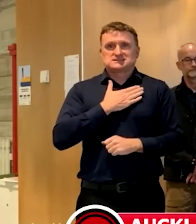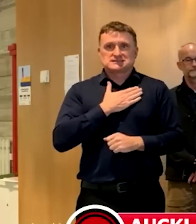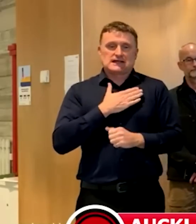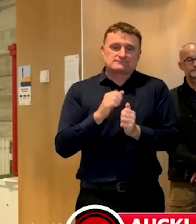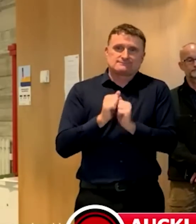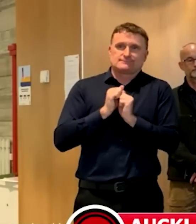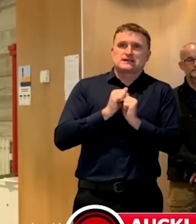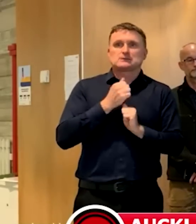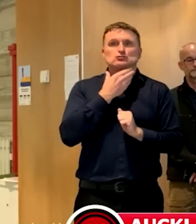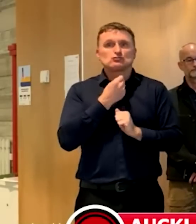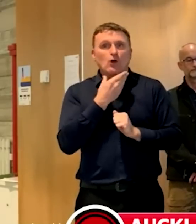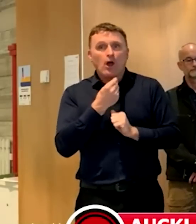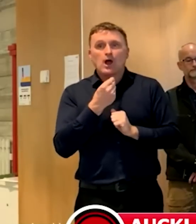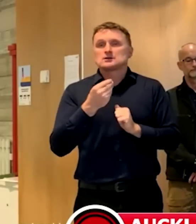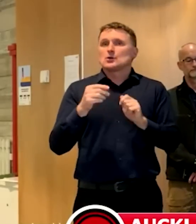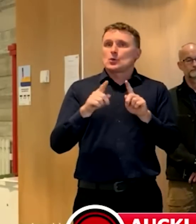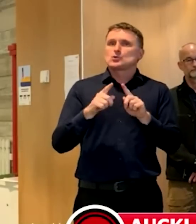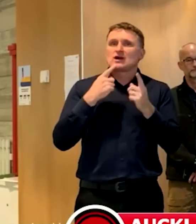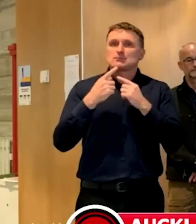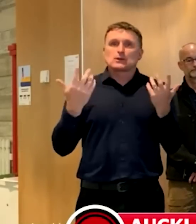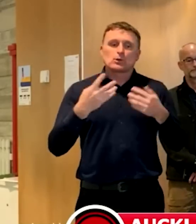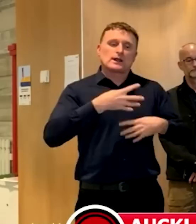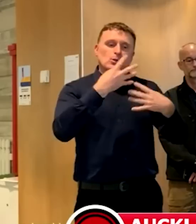there's a raft of information out there if you need to